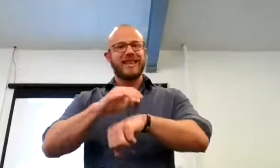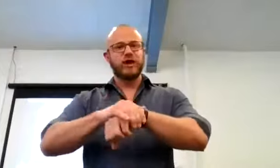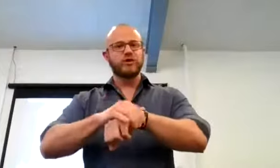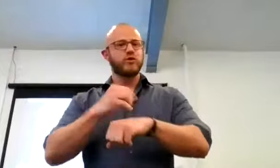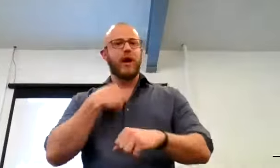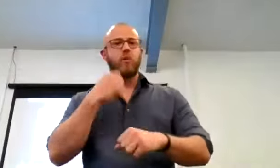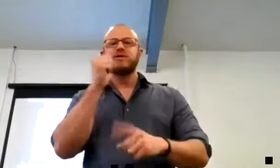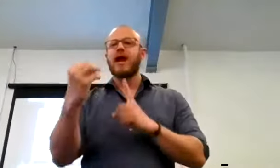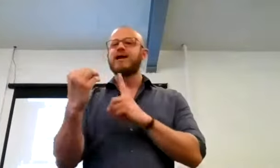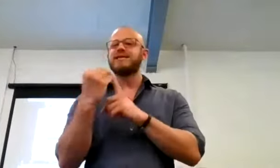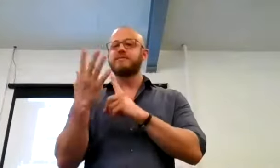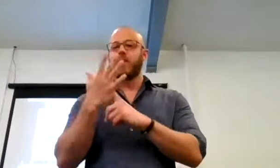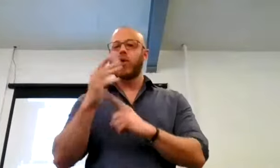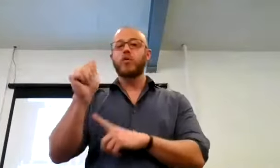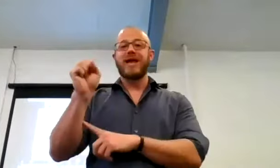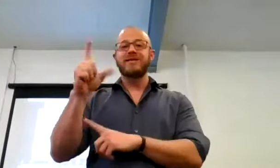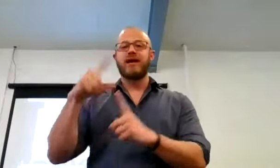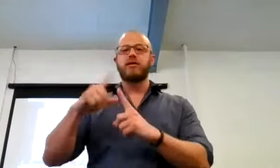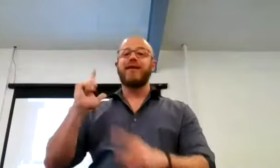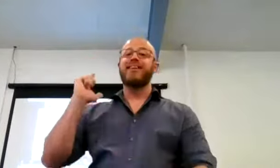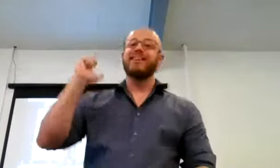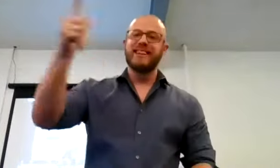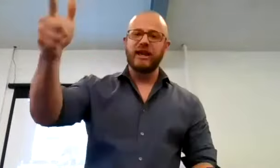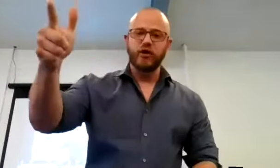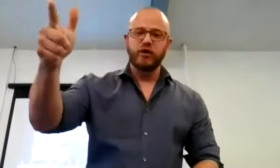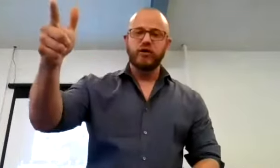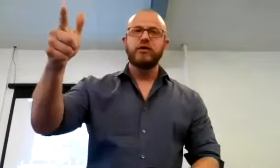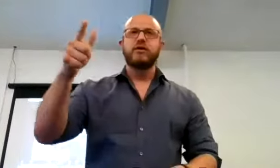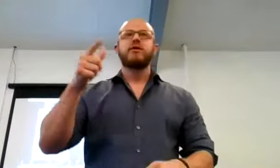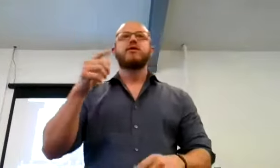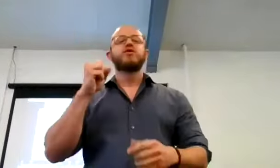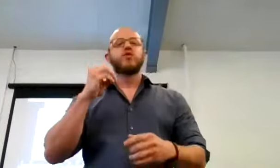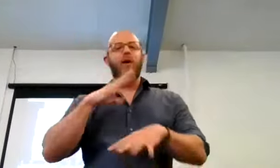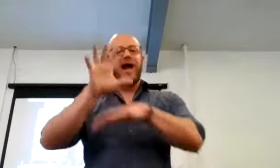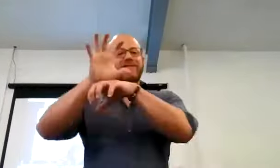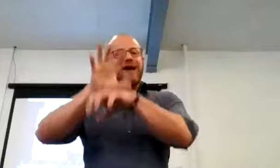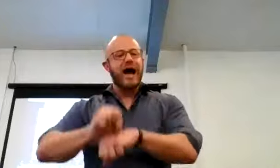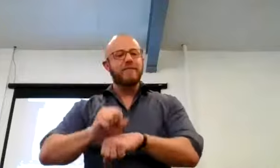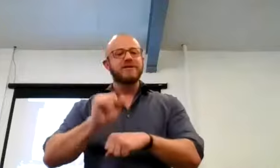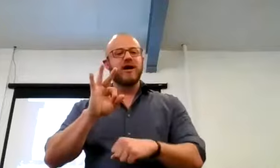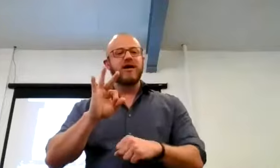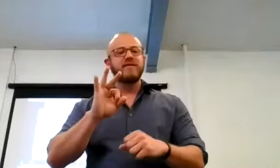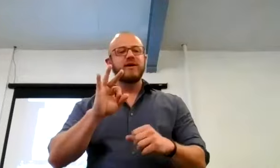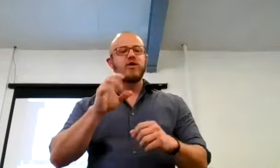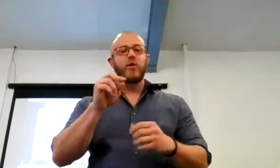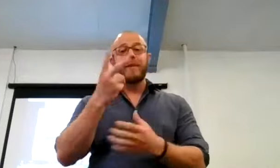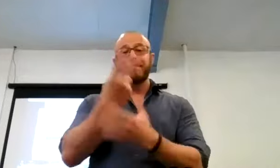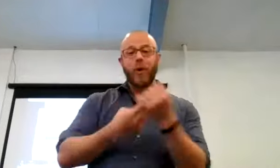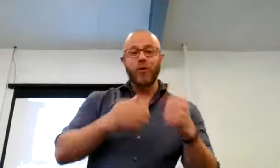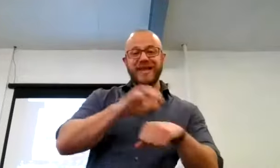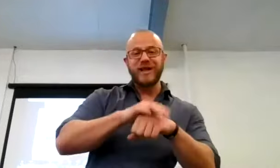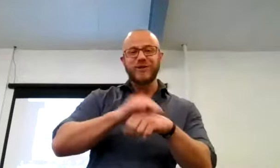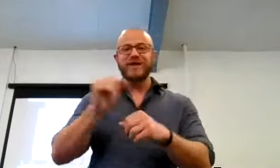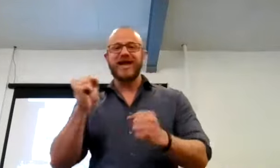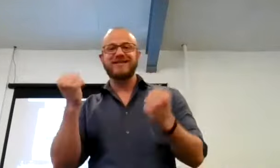up, we weren't necessarily exposed to ASL until later in life. We were just used to that English learning. So then later